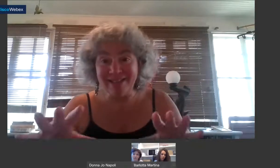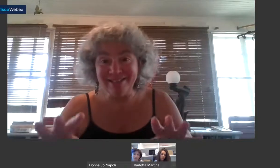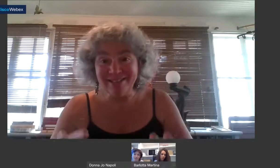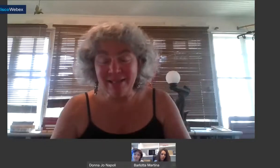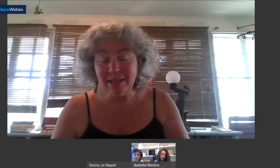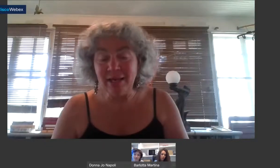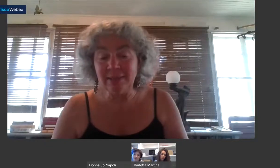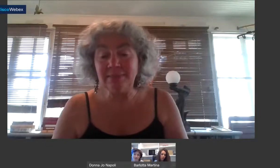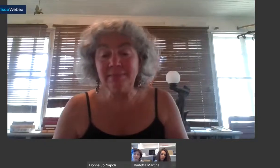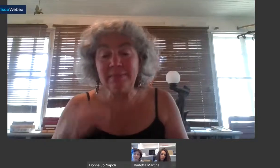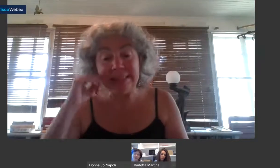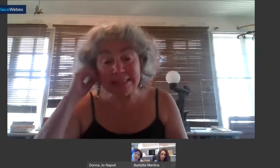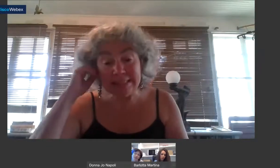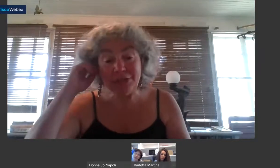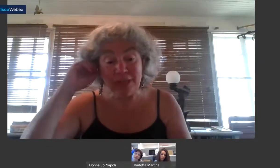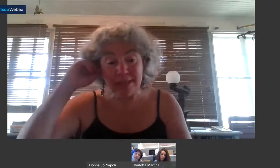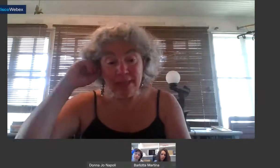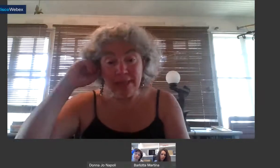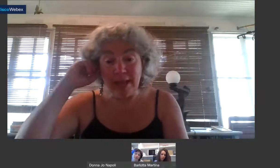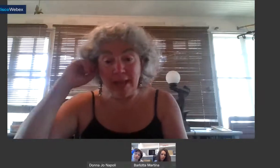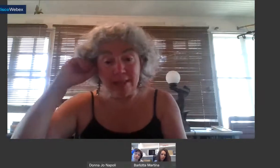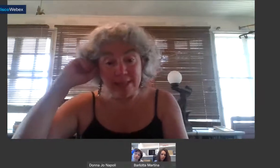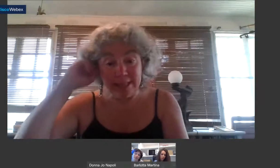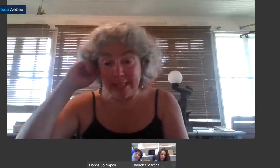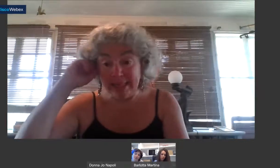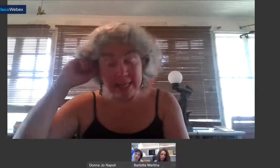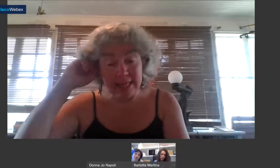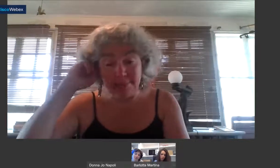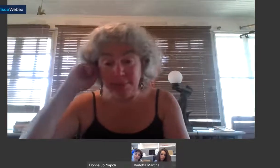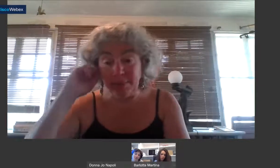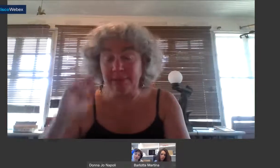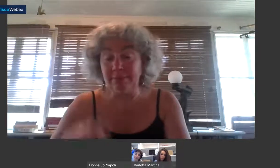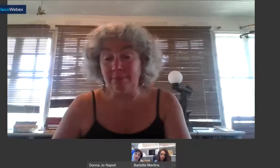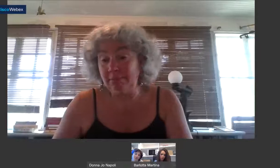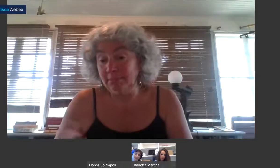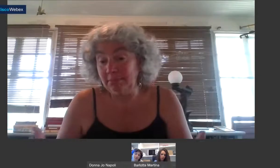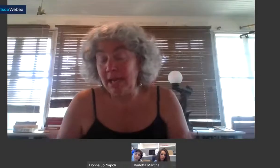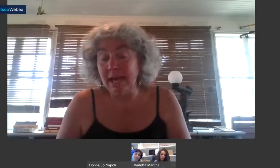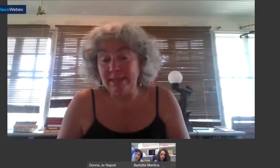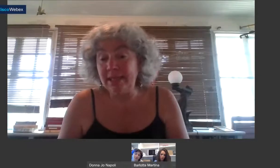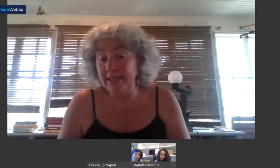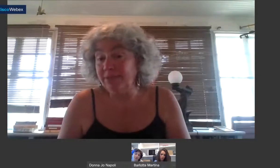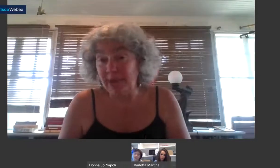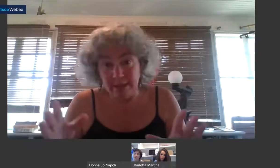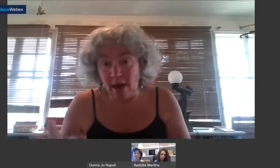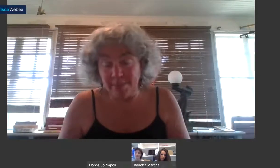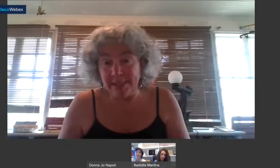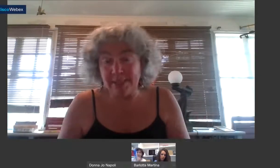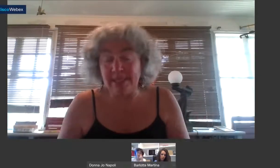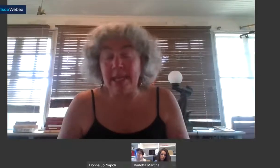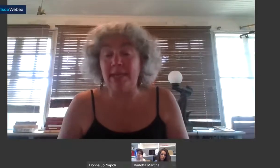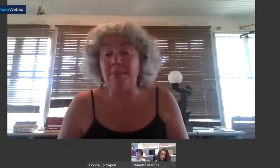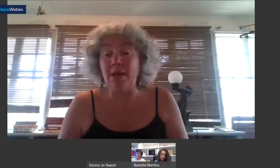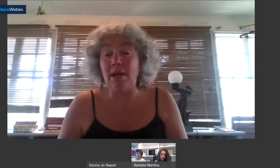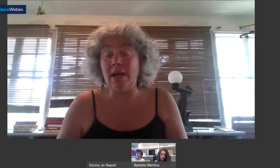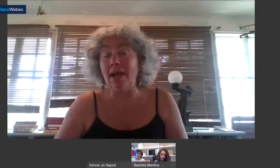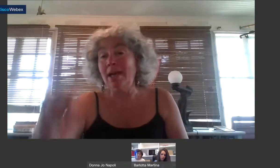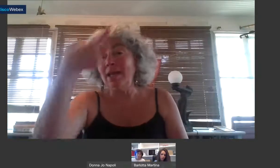final decision that I think is very common today in America